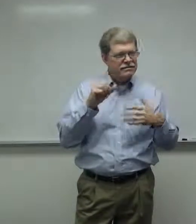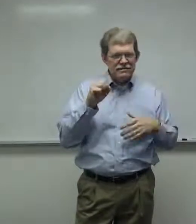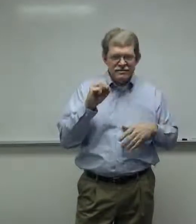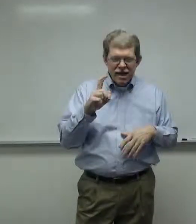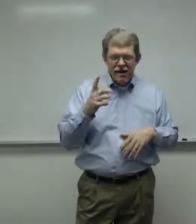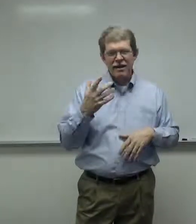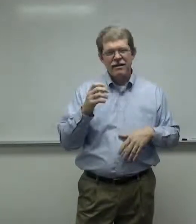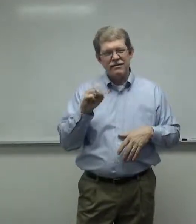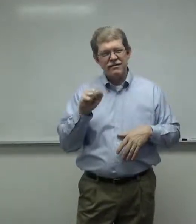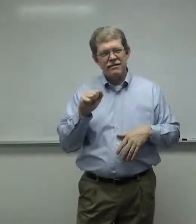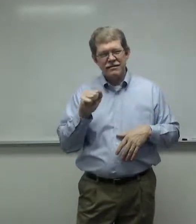Sad. Sad.